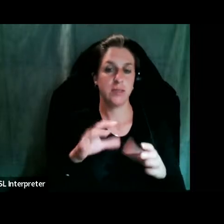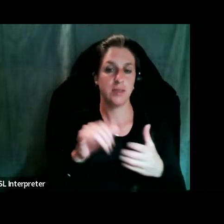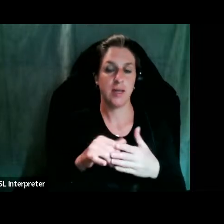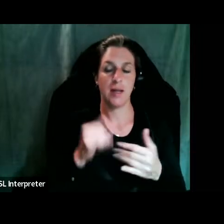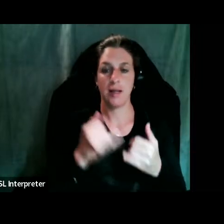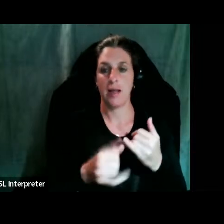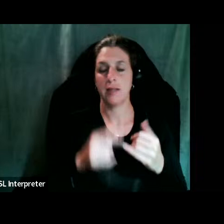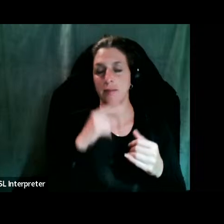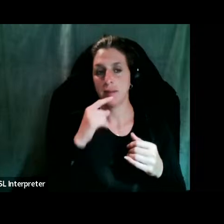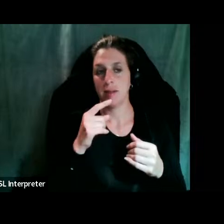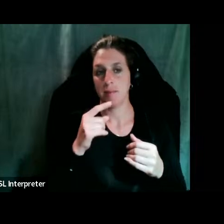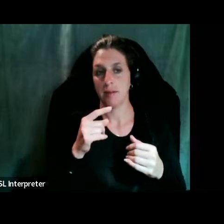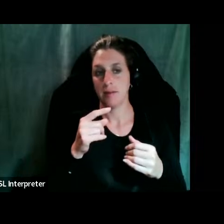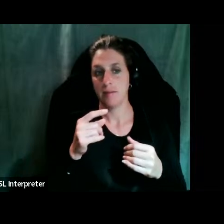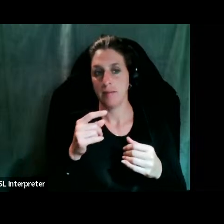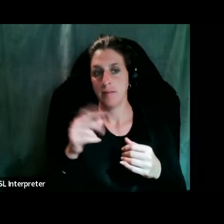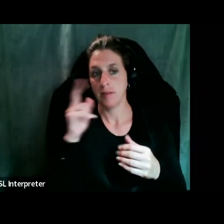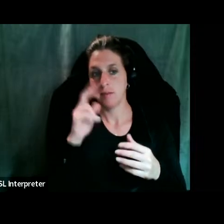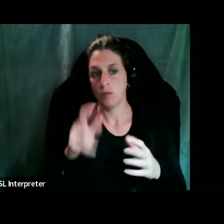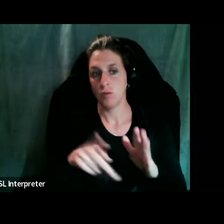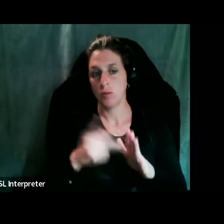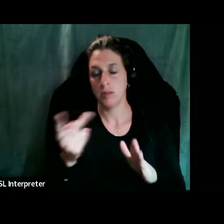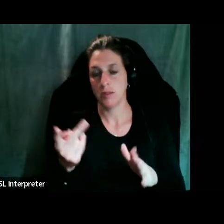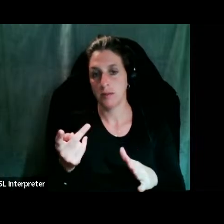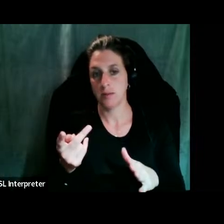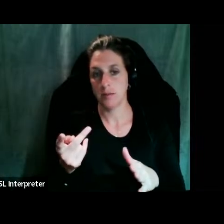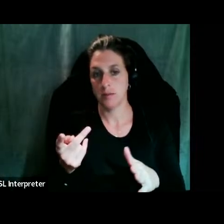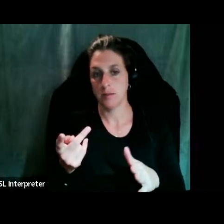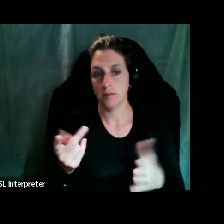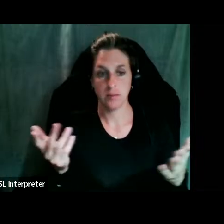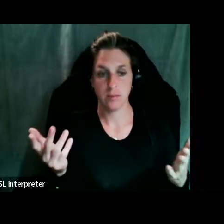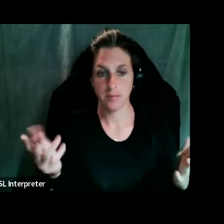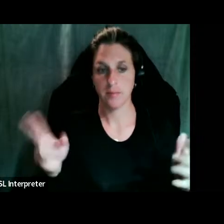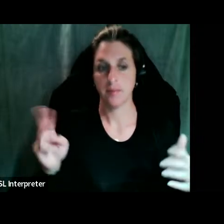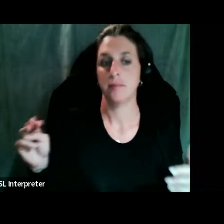but. Well, Right.